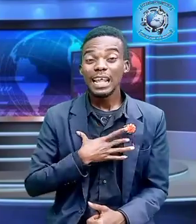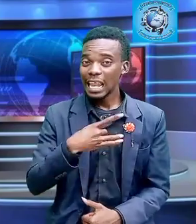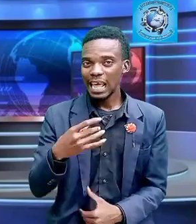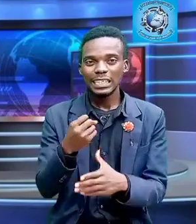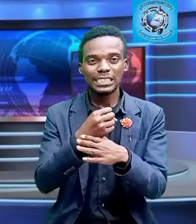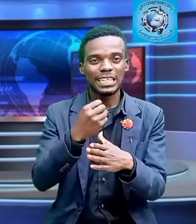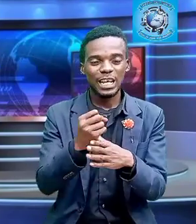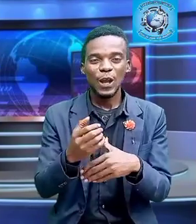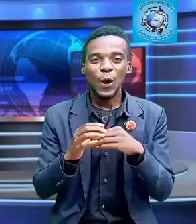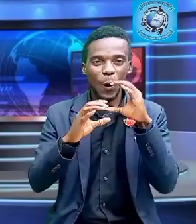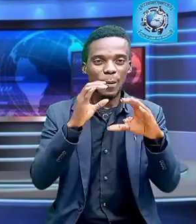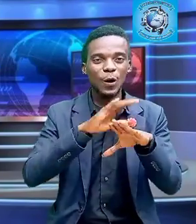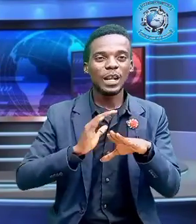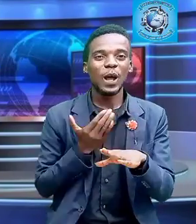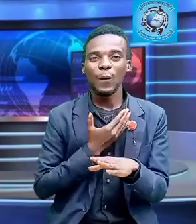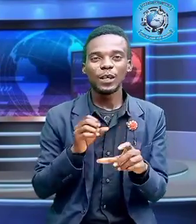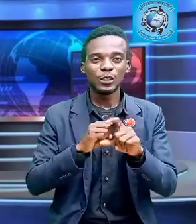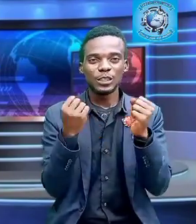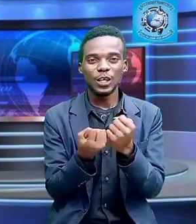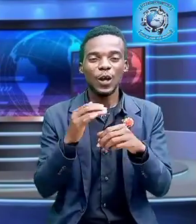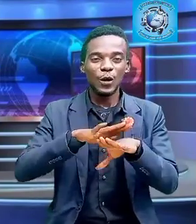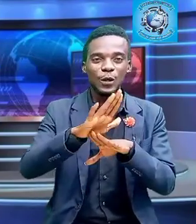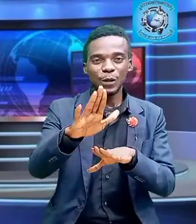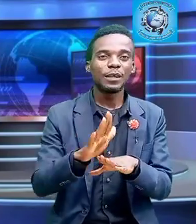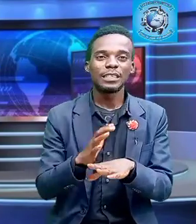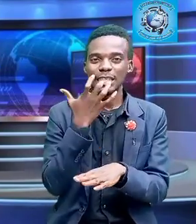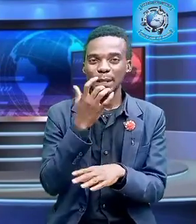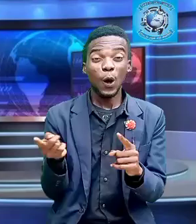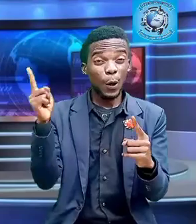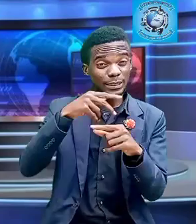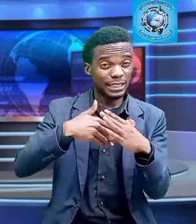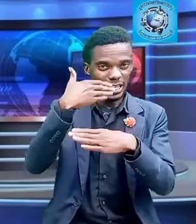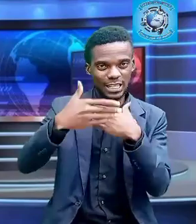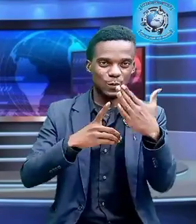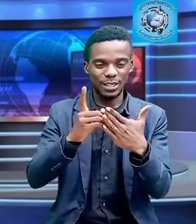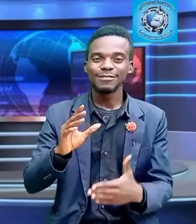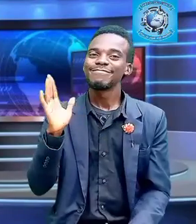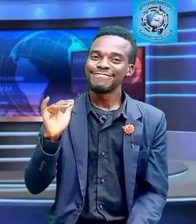share, comment on our social media handles on your screen. Until next week.